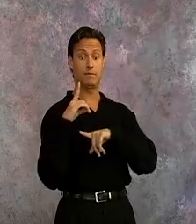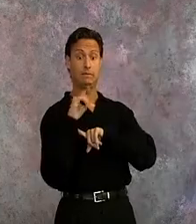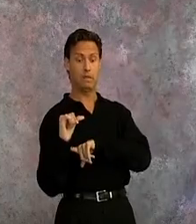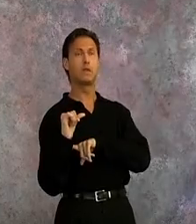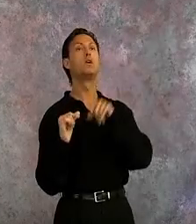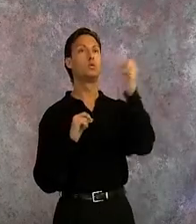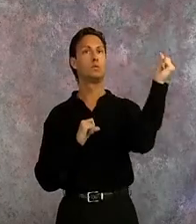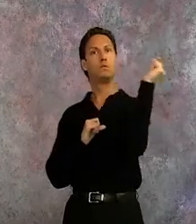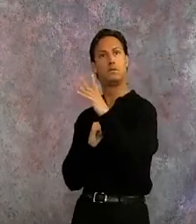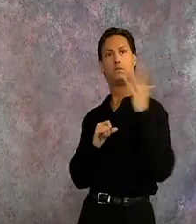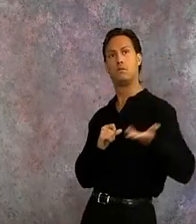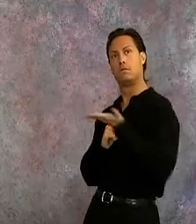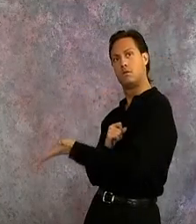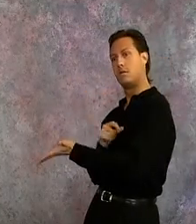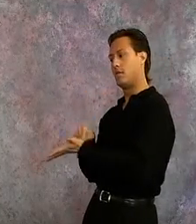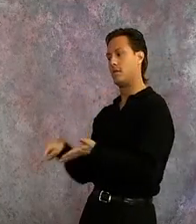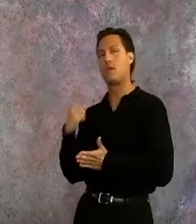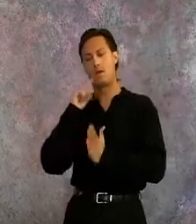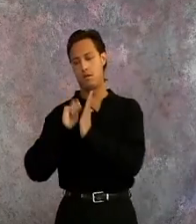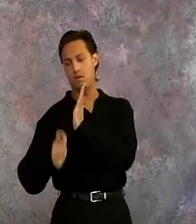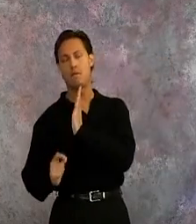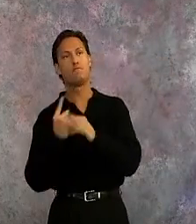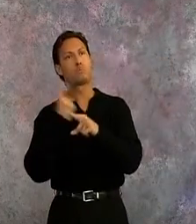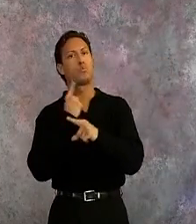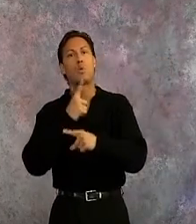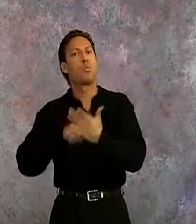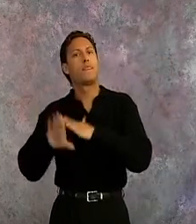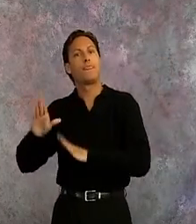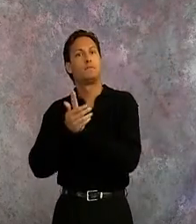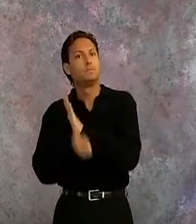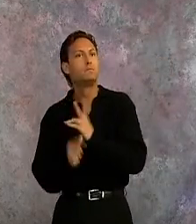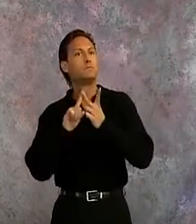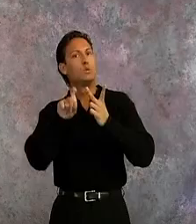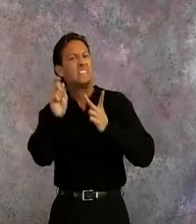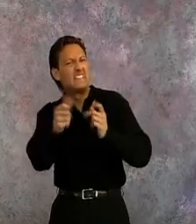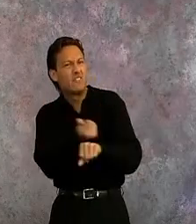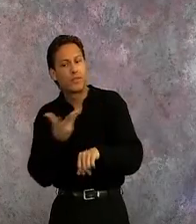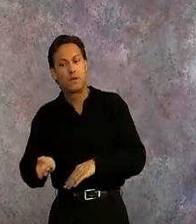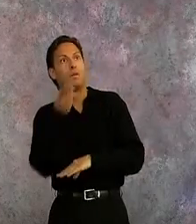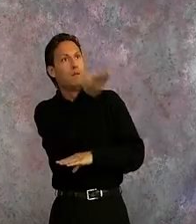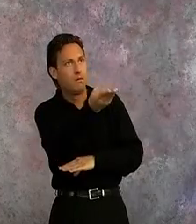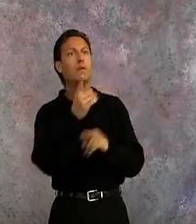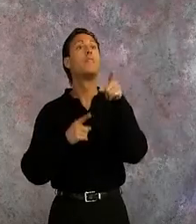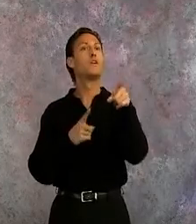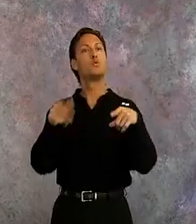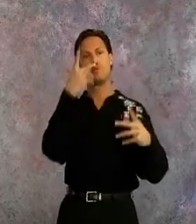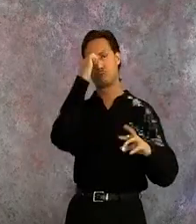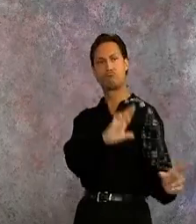some kind of special need, making sure that they have that filled out in advance is going to give you the confidence that, hey, these are the only things